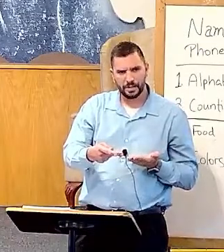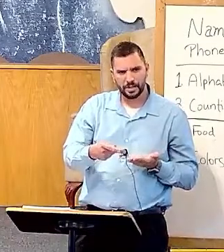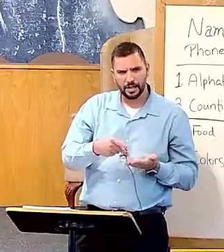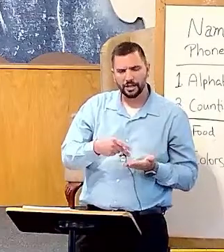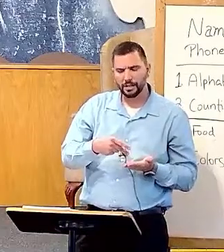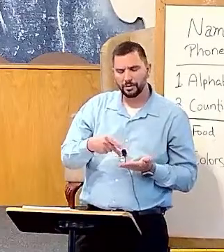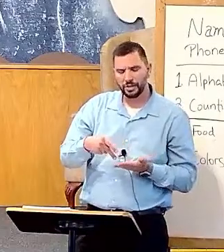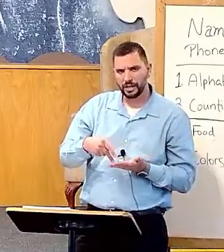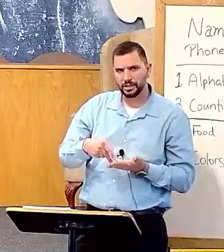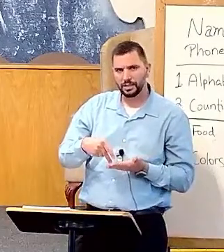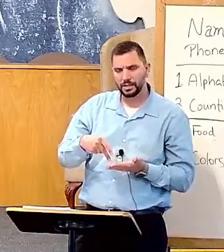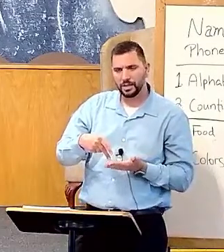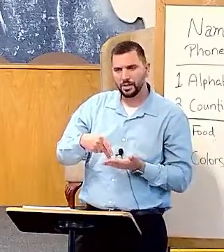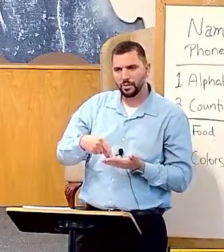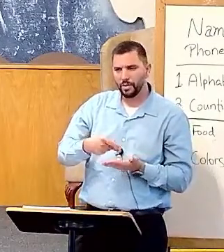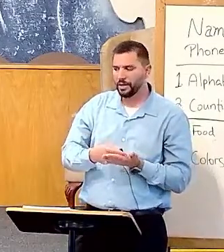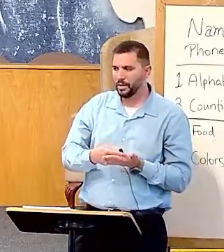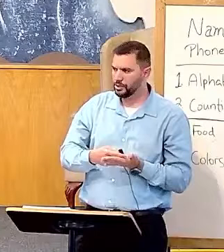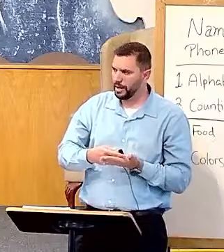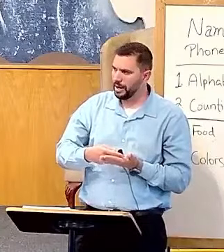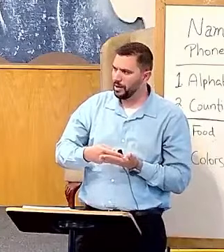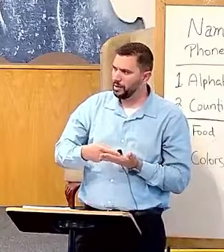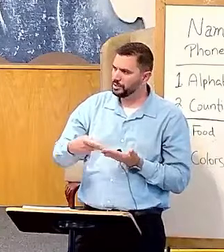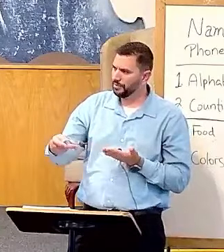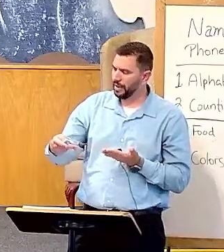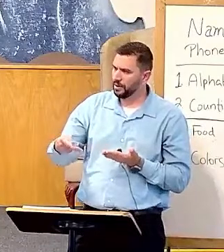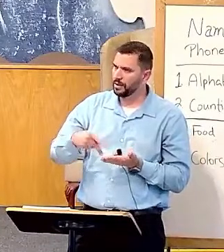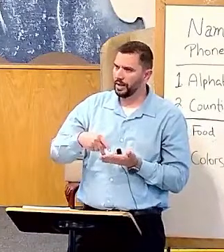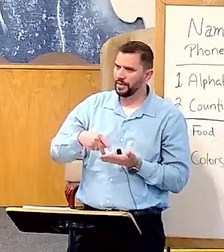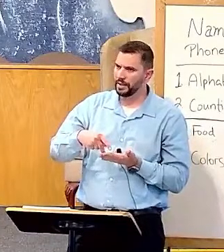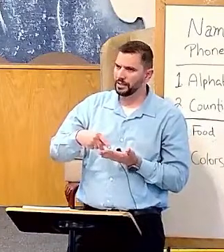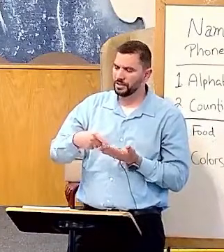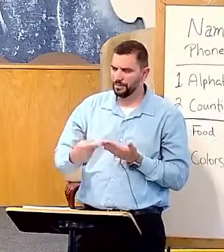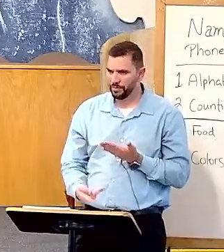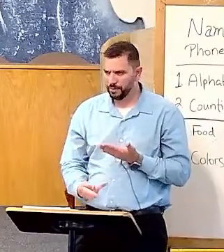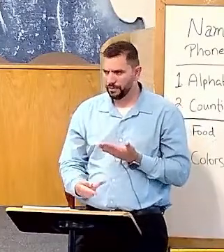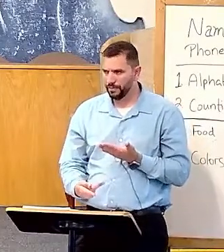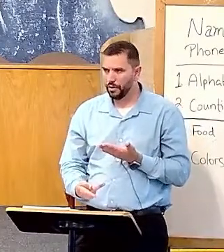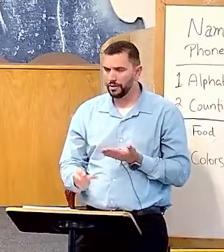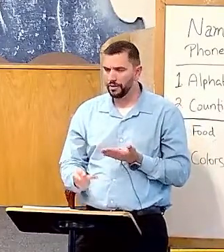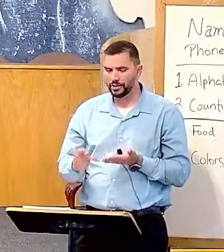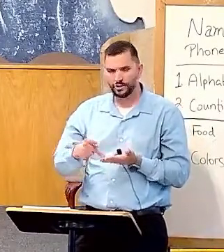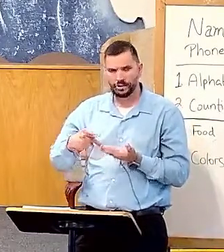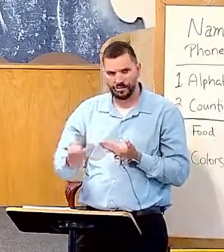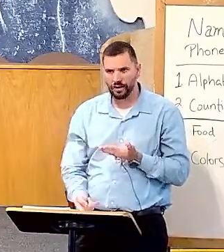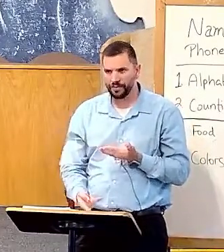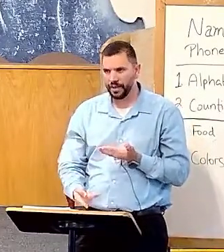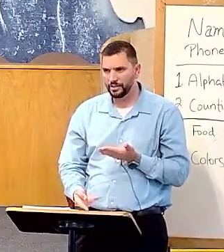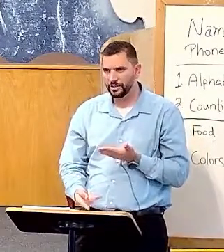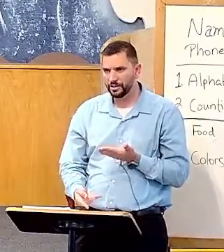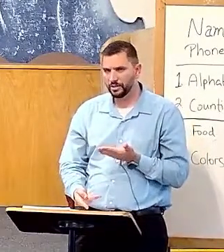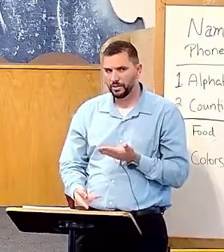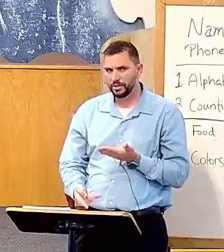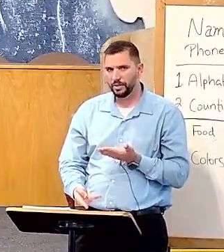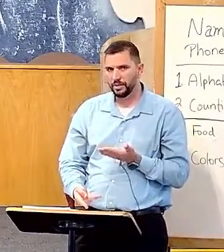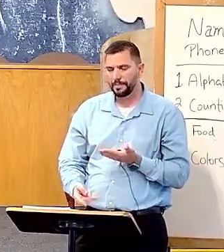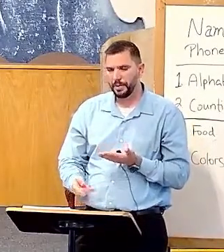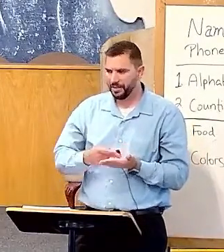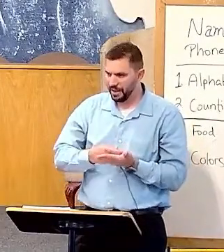I'll double check. One is straight out is fail, and I think it's to fall is you literally fall off the edge. And I think